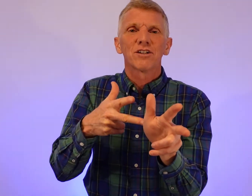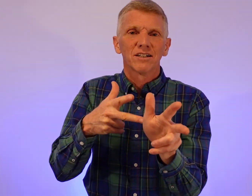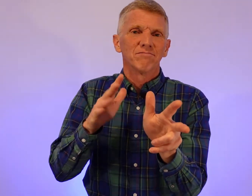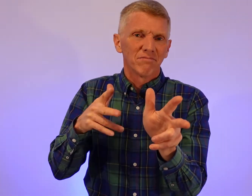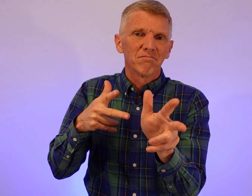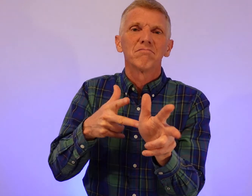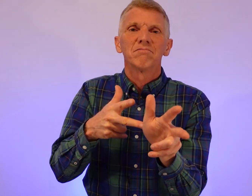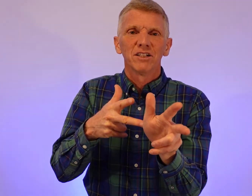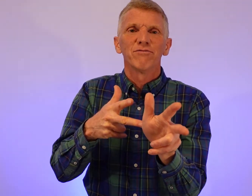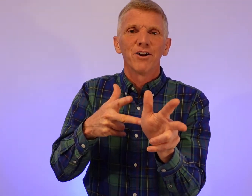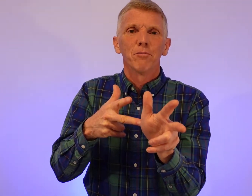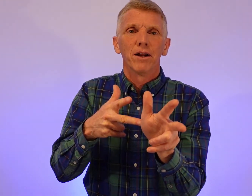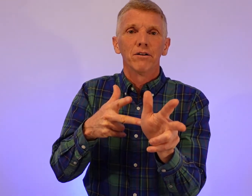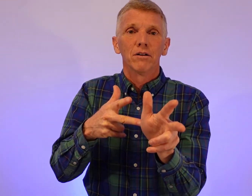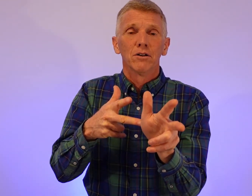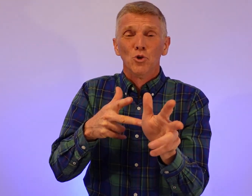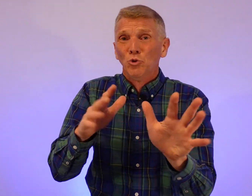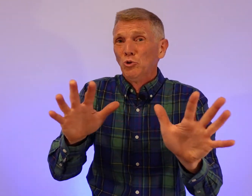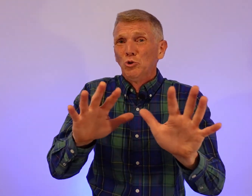a little fender bender.